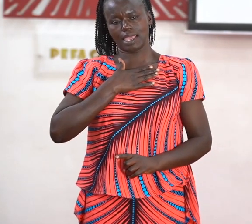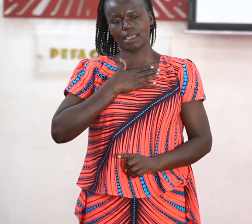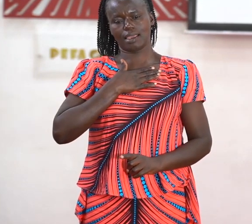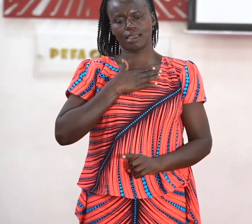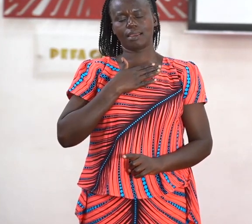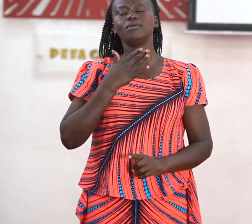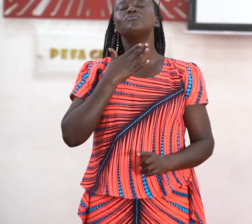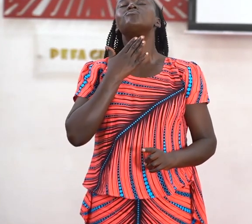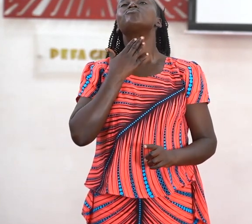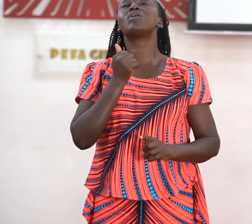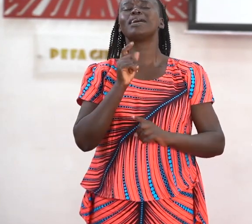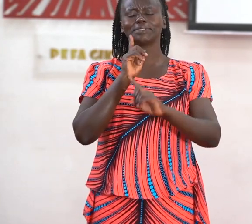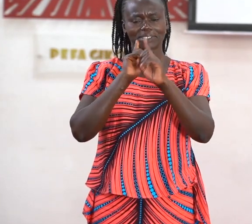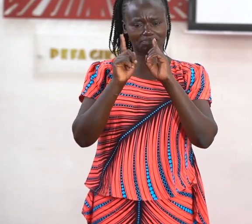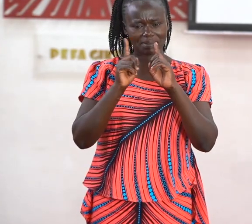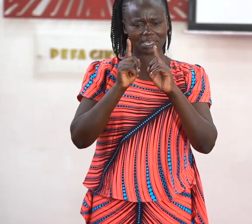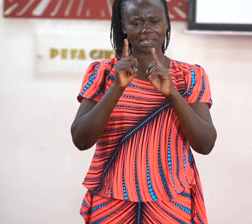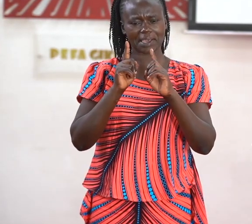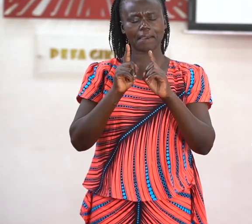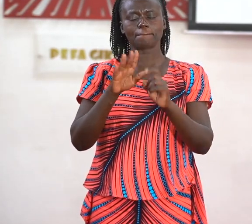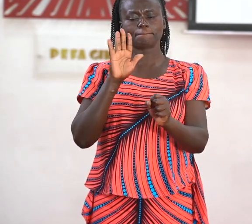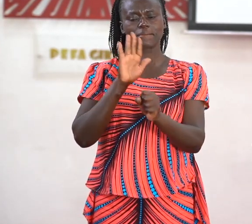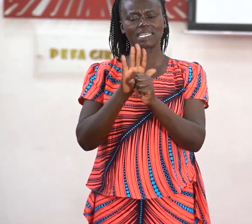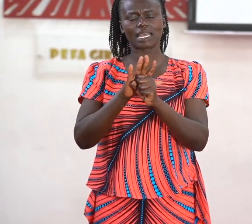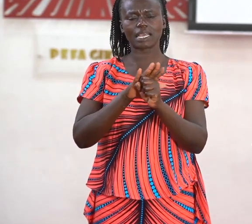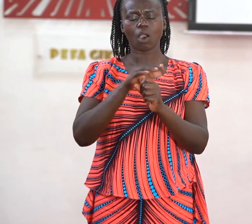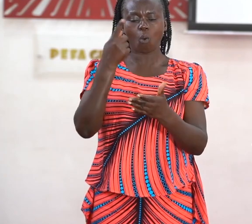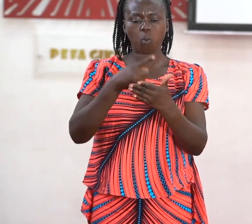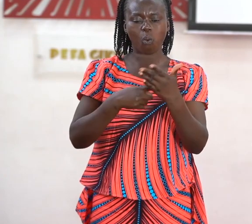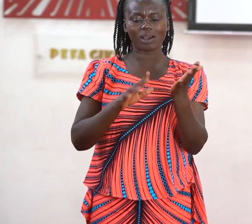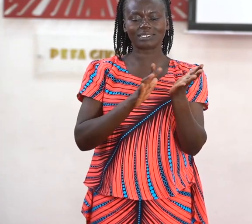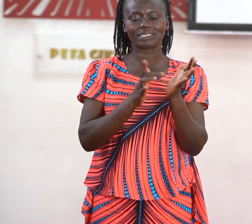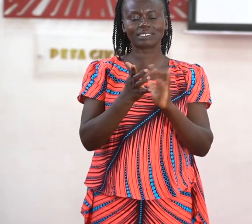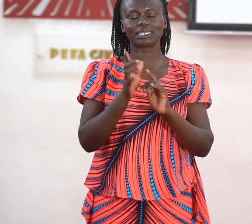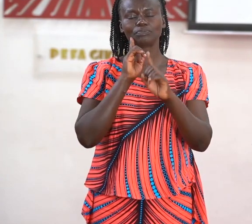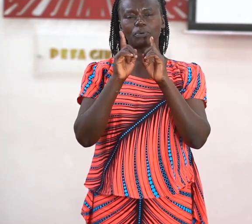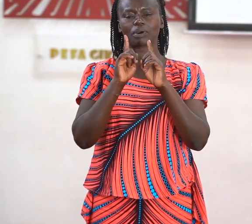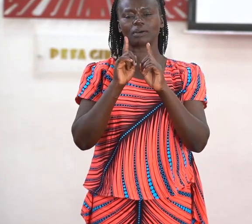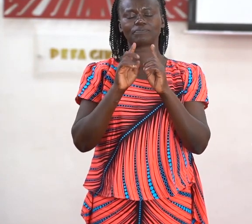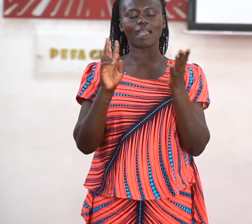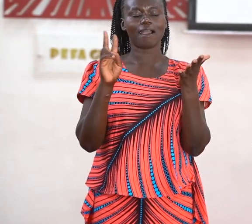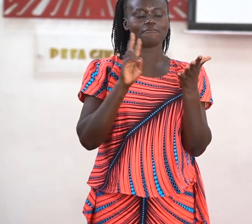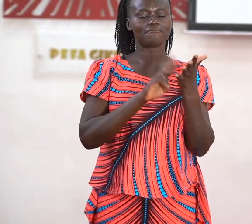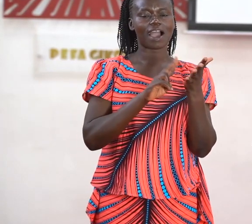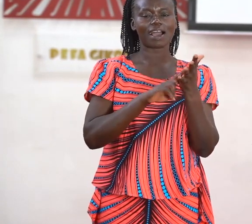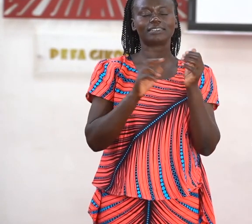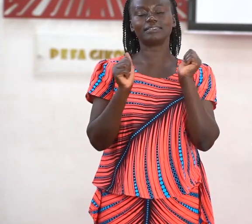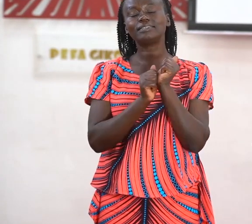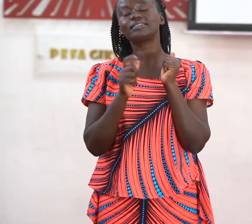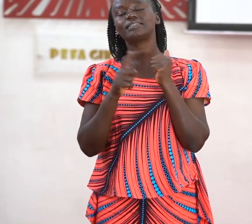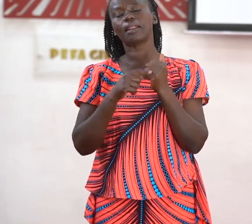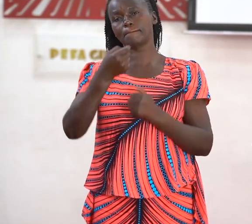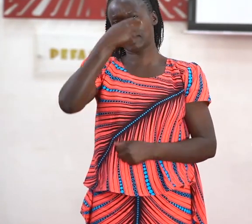I want to zero in on a word that Jesus spoke in verse 16. So because